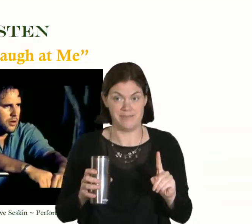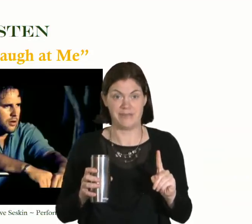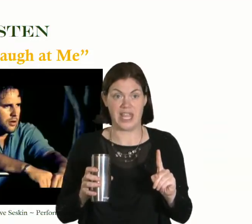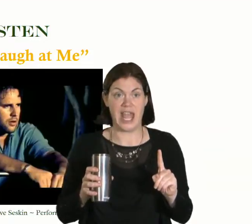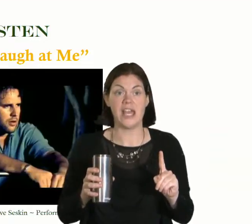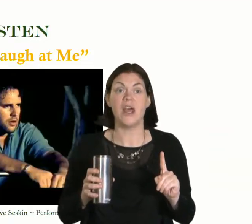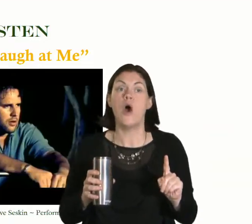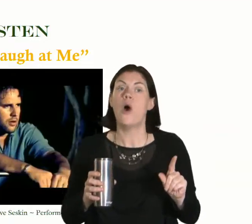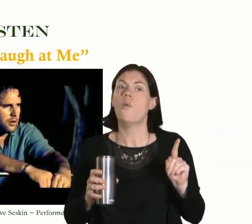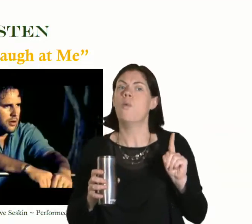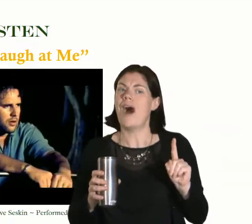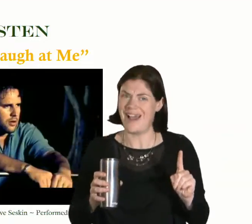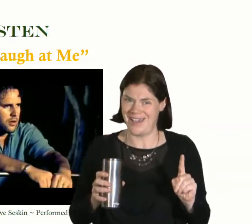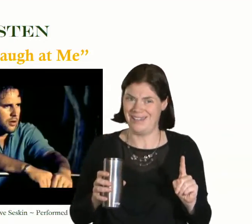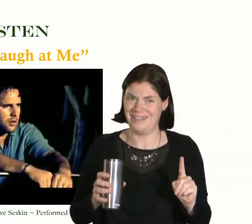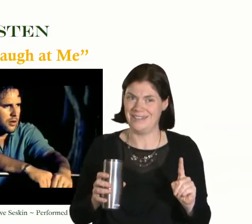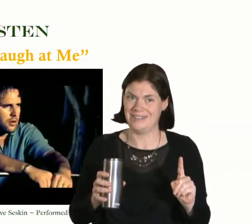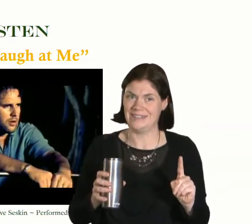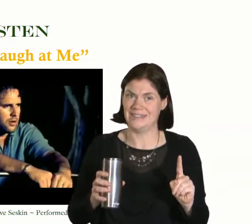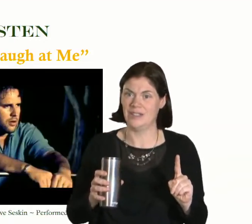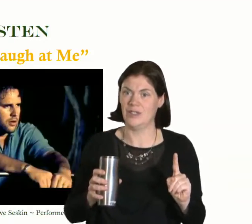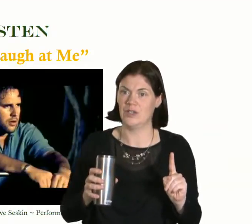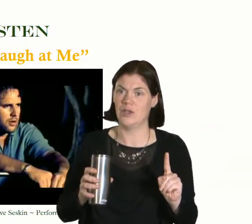Yes. Okay. Why?